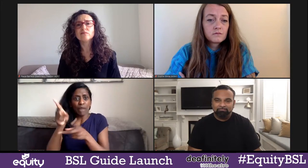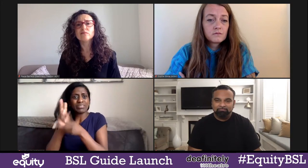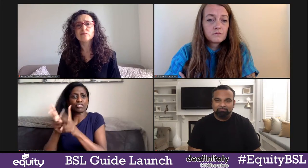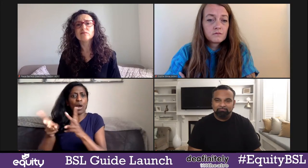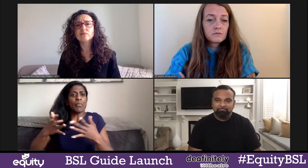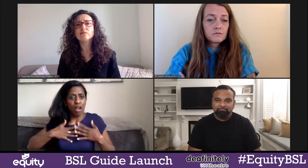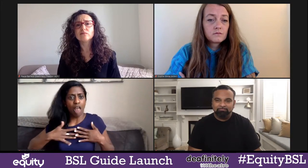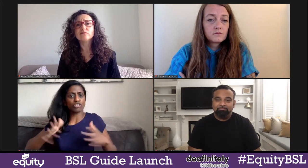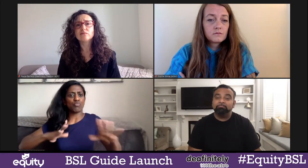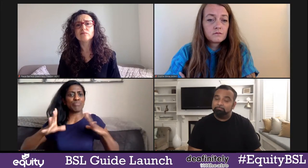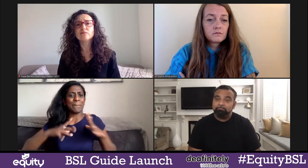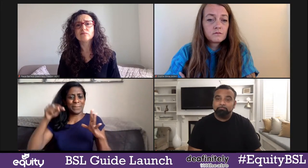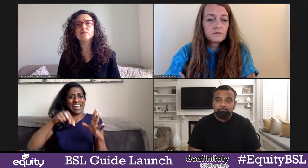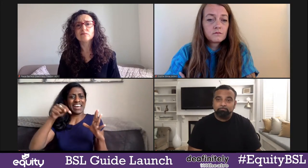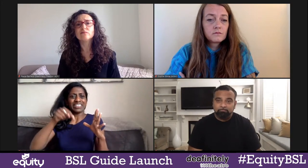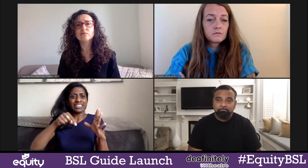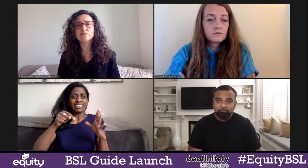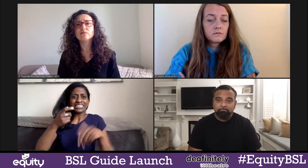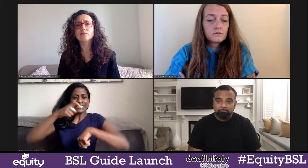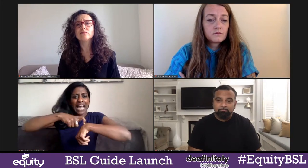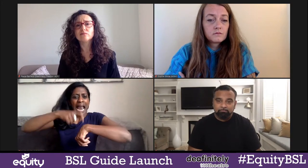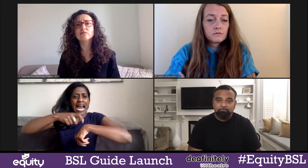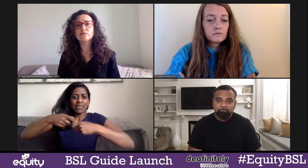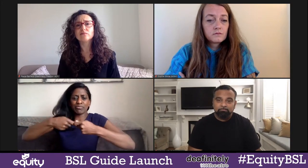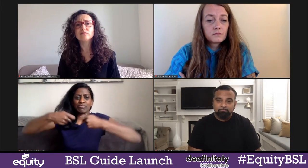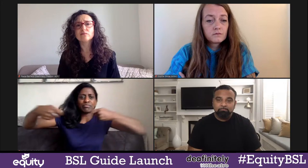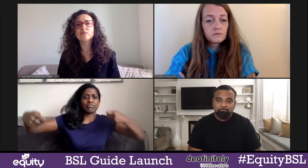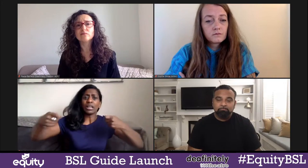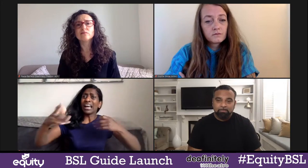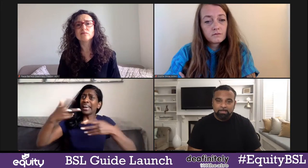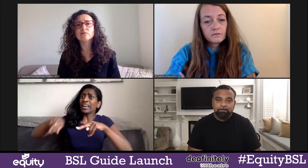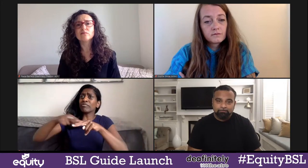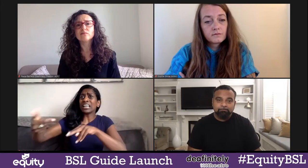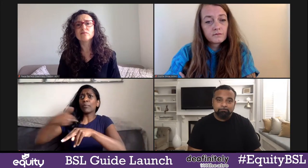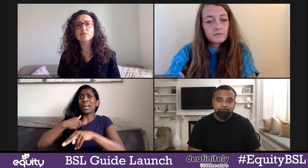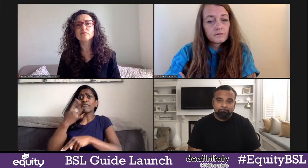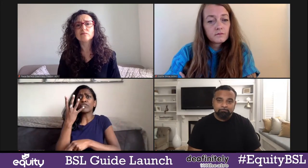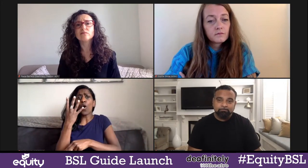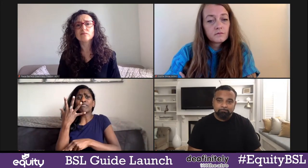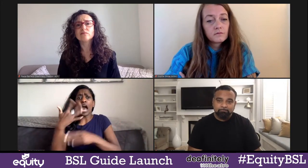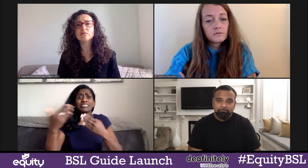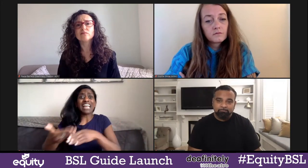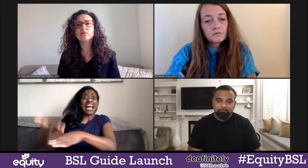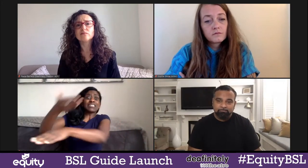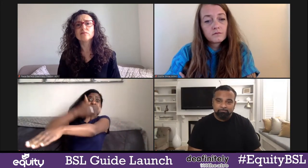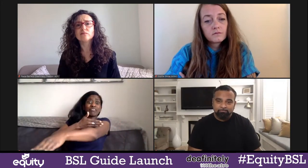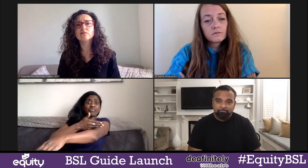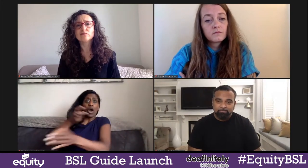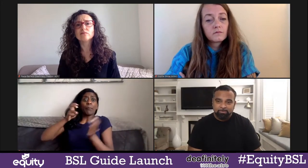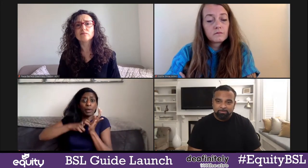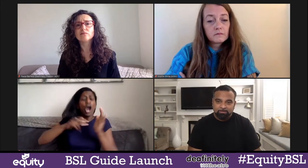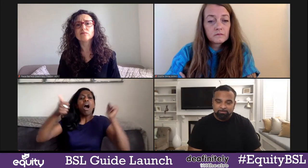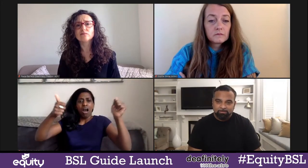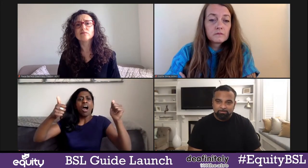And actors like to prepare in the same way as interpreters like to prepare, and that takes time. So if they